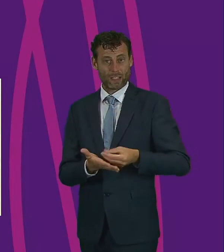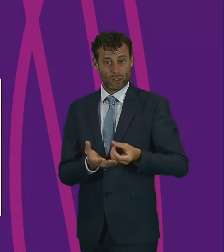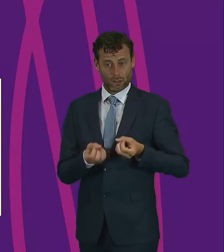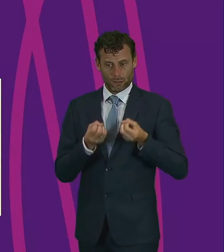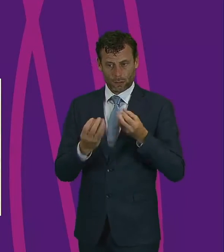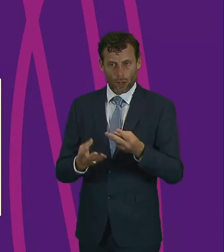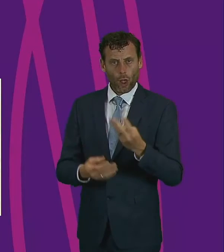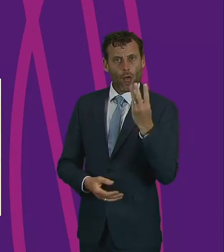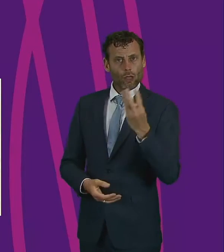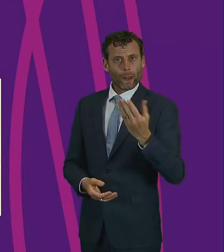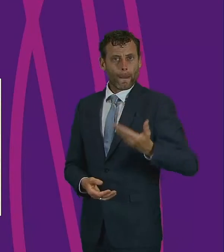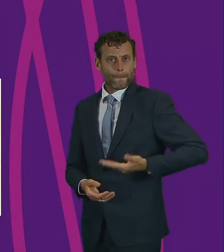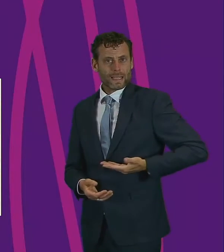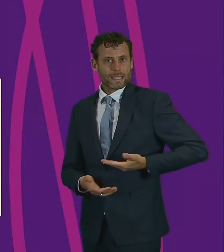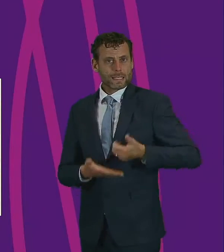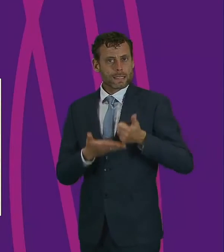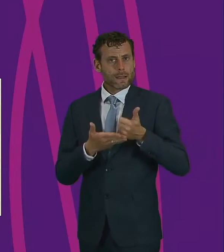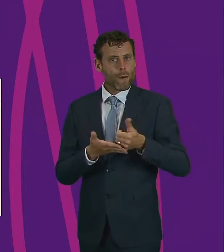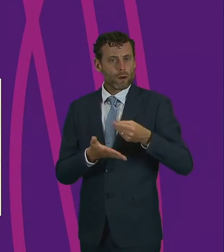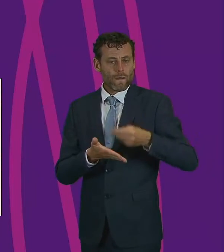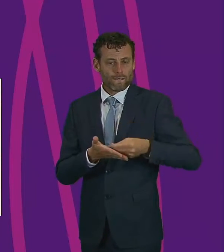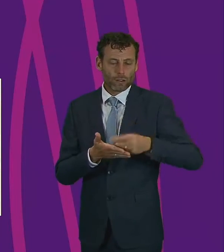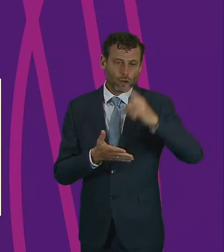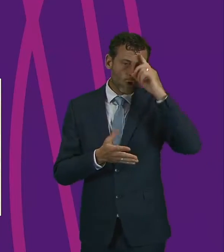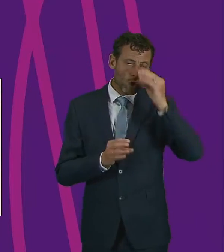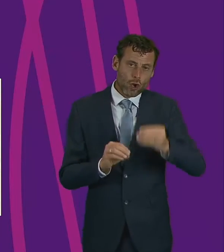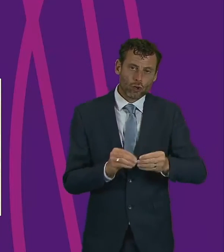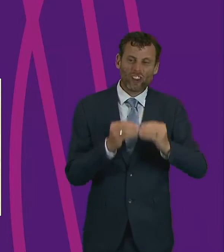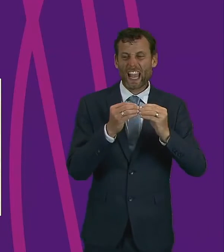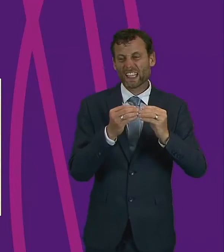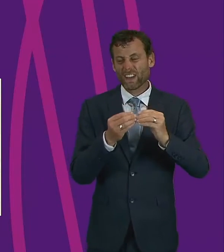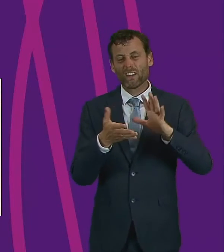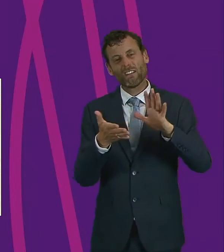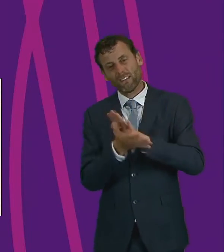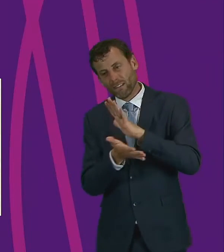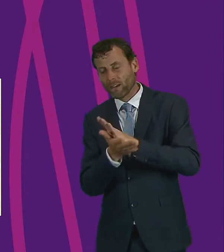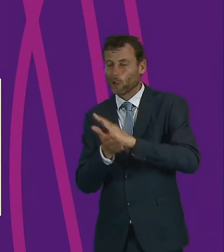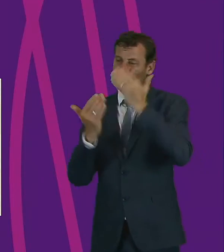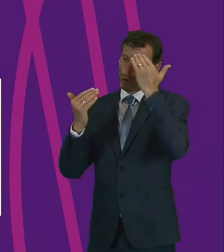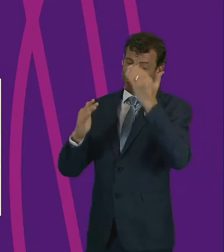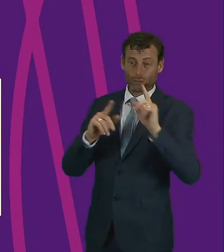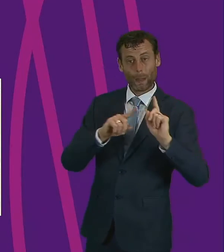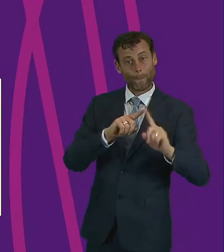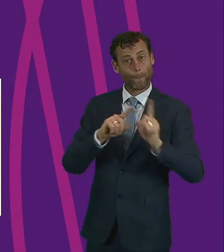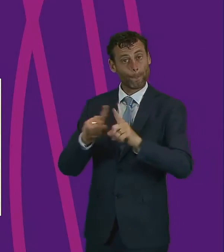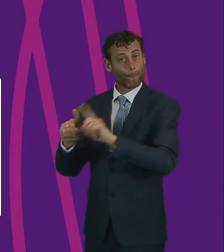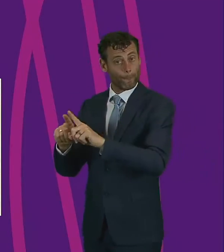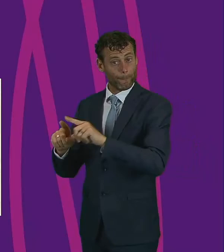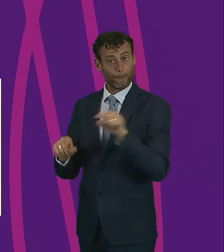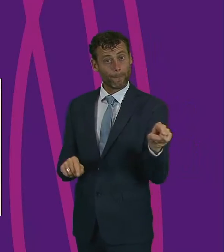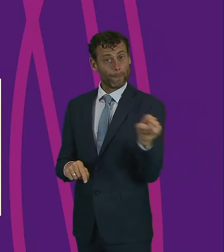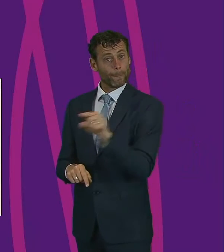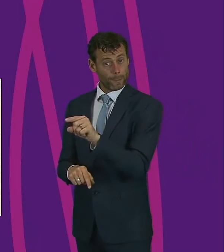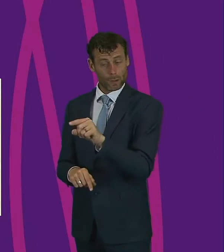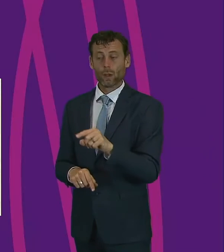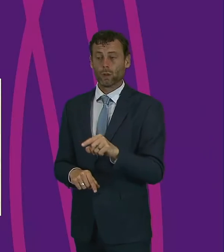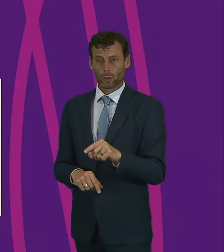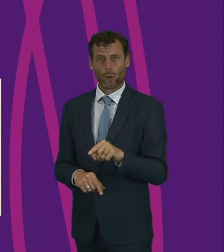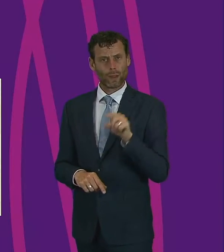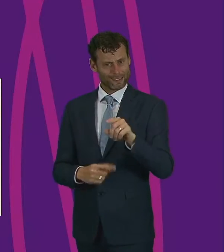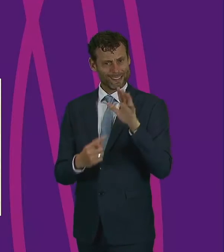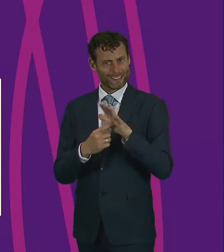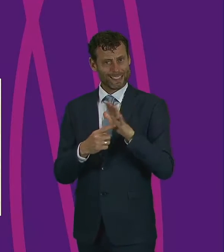support to the creative, tourism and hospitality sector, SMEs vital to the local economies and the newly self-employed.